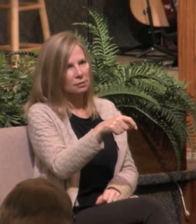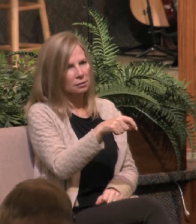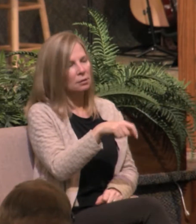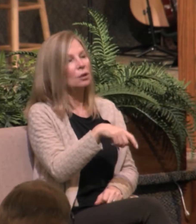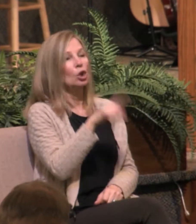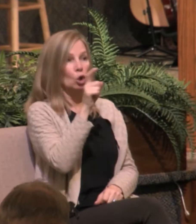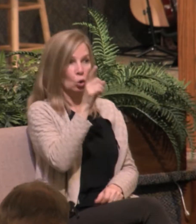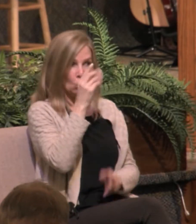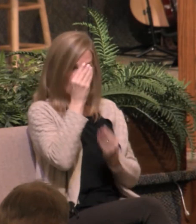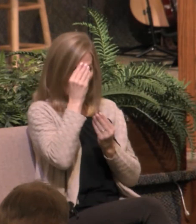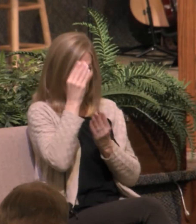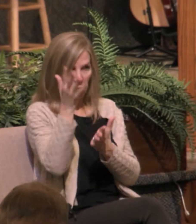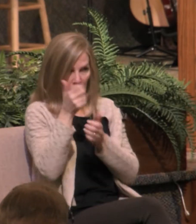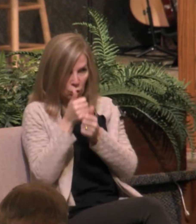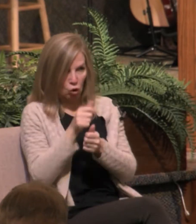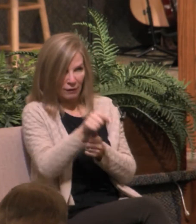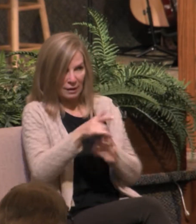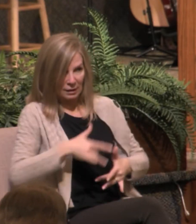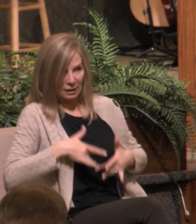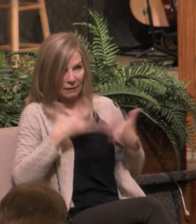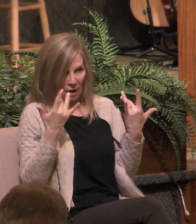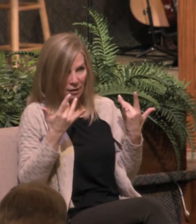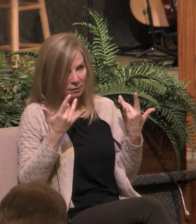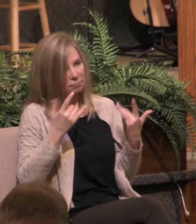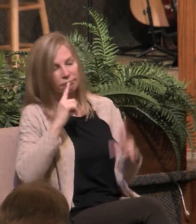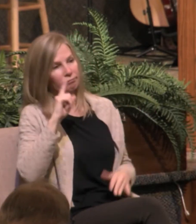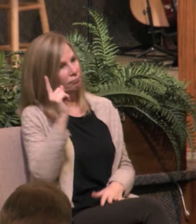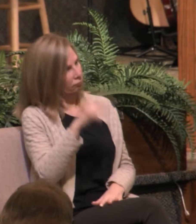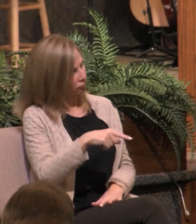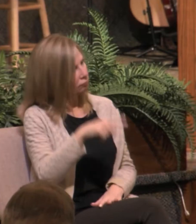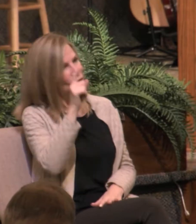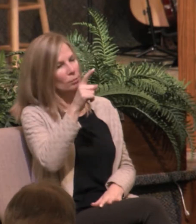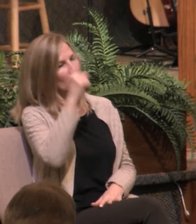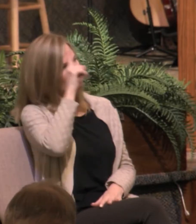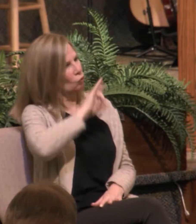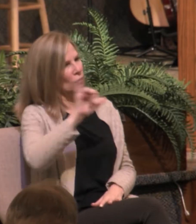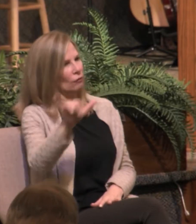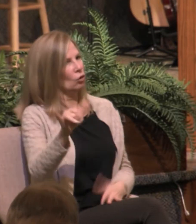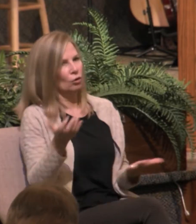12:24, "And you shall observe this event as an ordinance for you and your children forever."